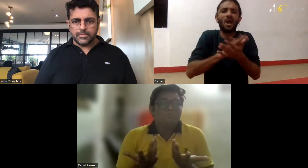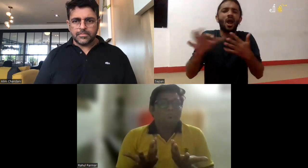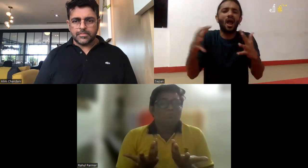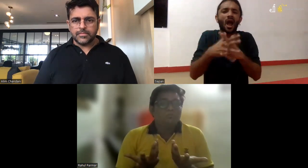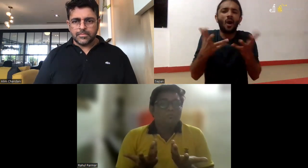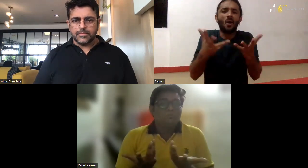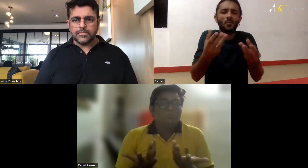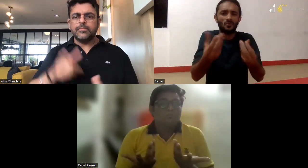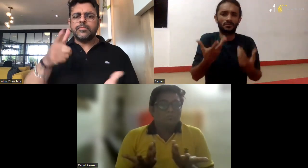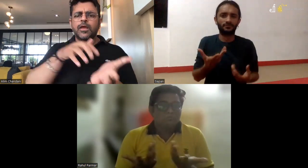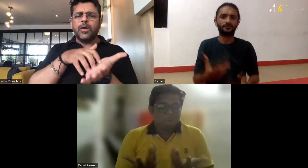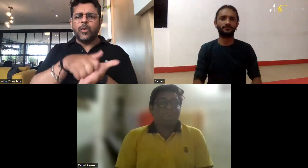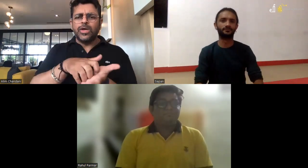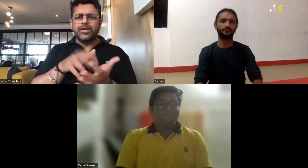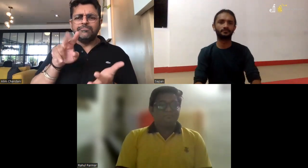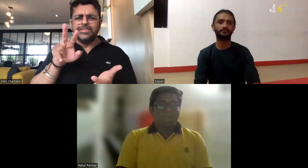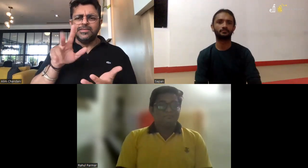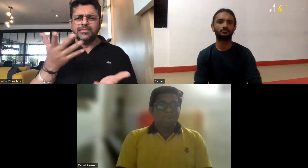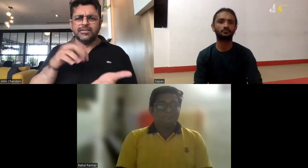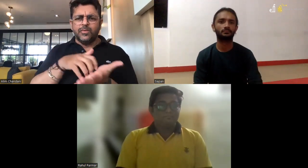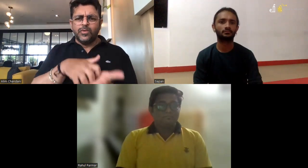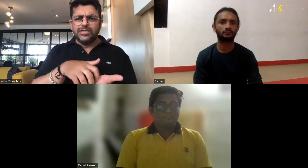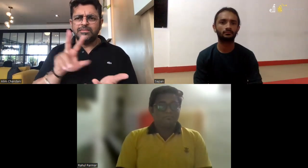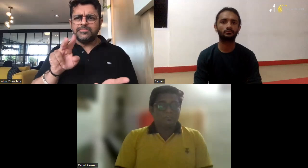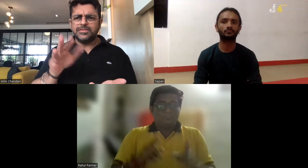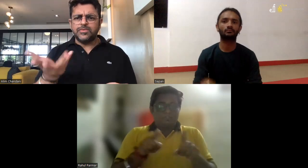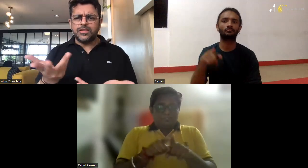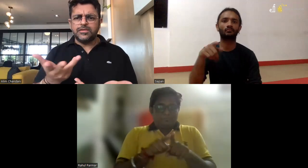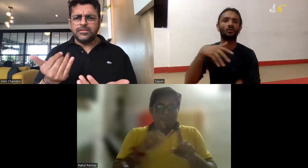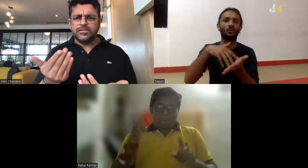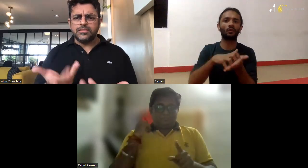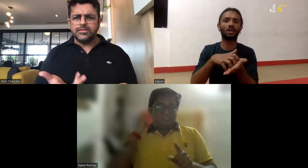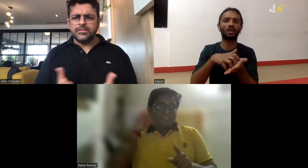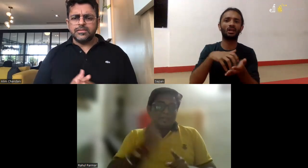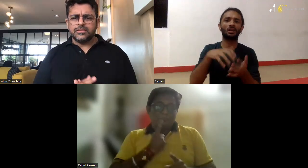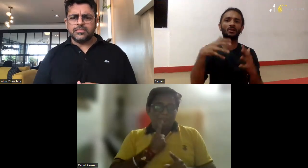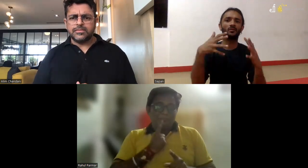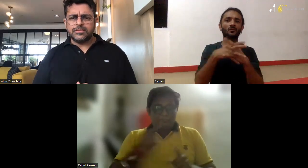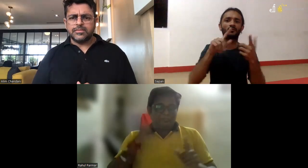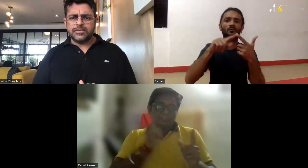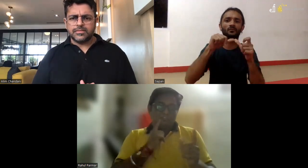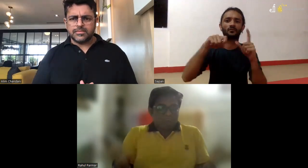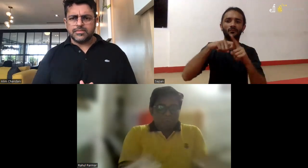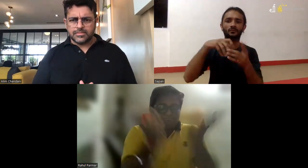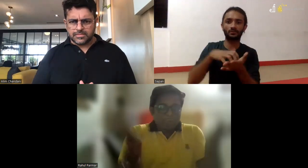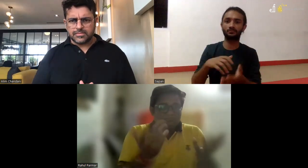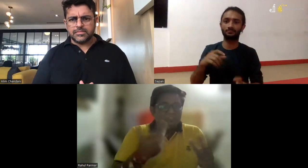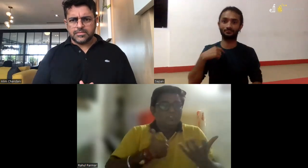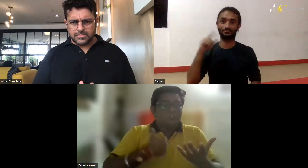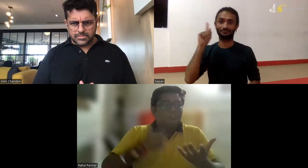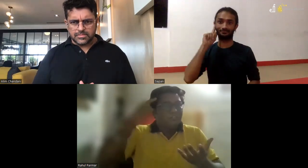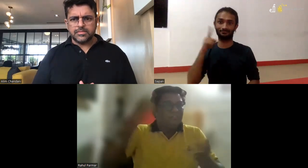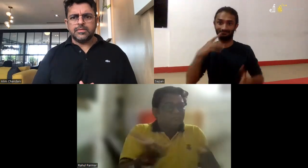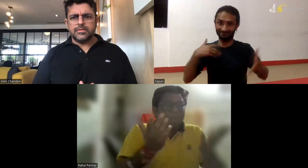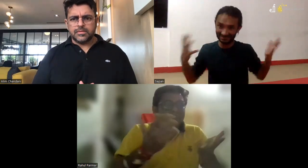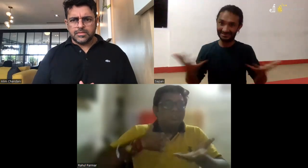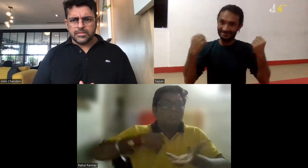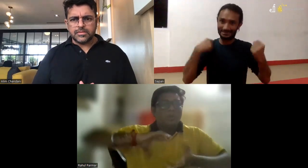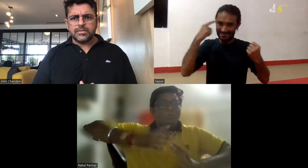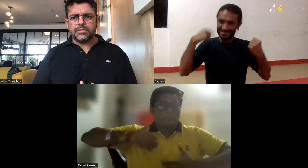they are not looking up for the other things. Maybe they can, they are, I mean, looking at the cricket matches and all. I think